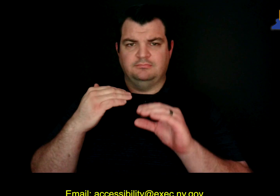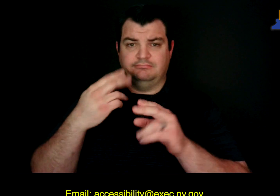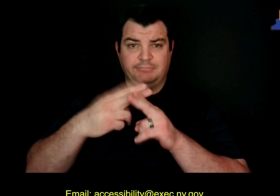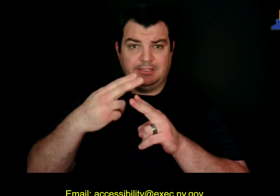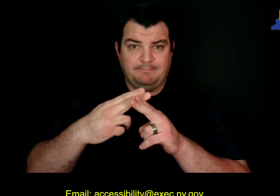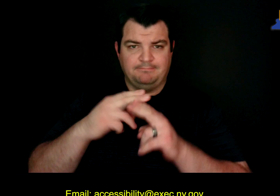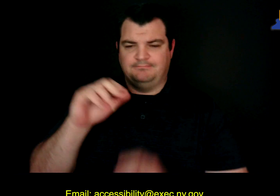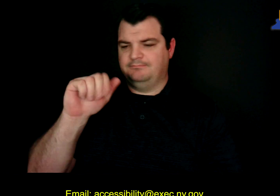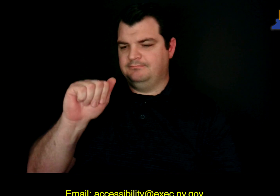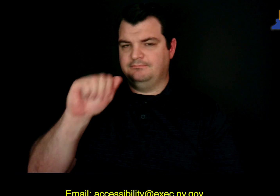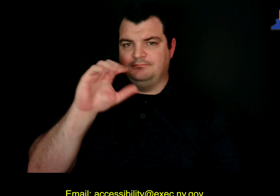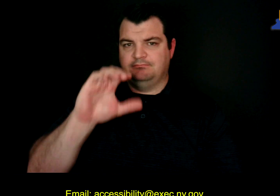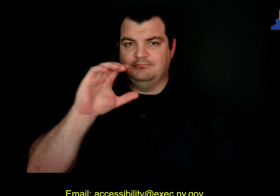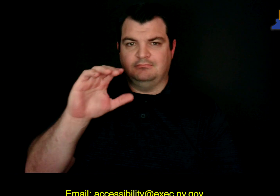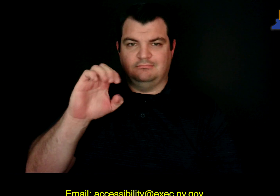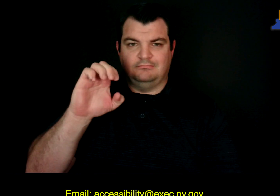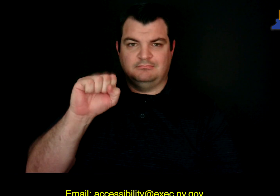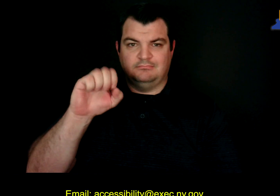Email